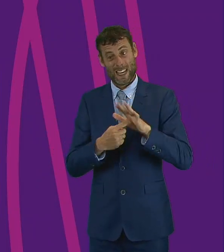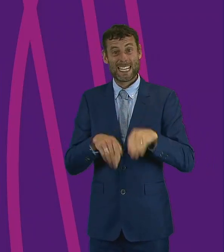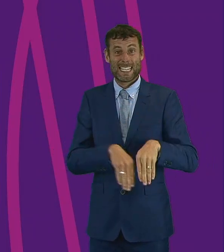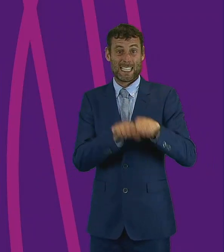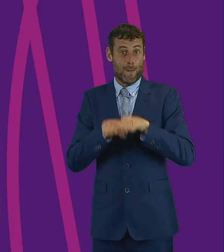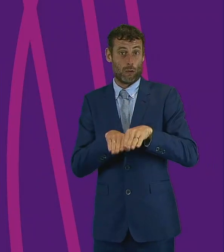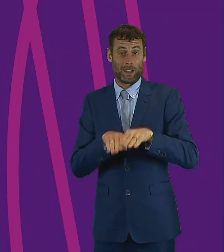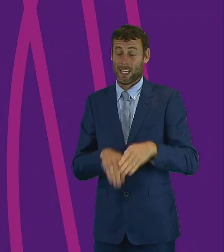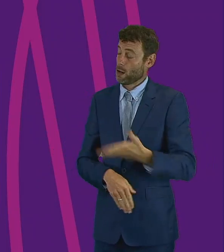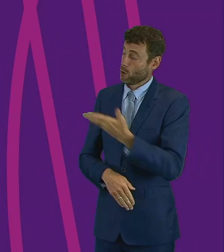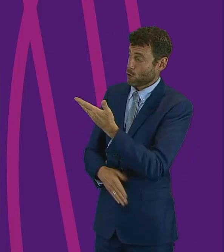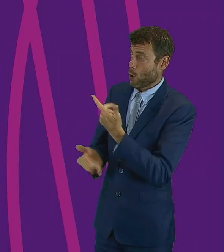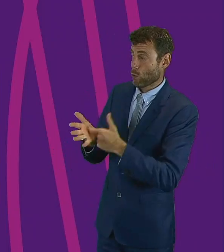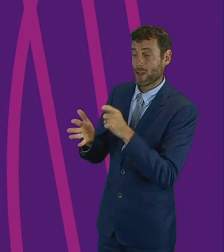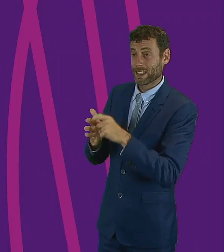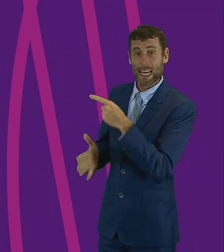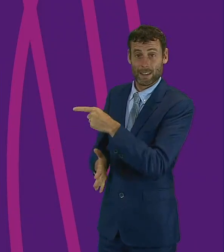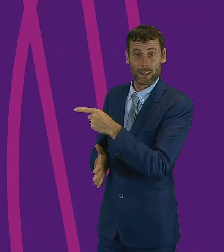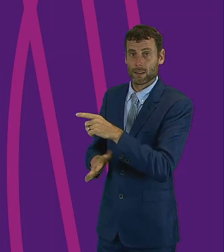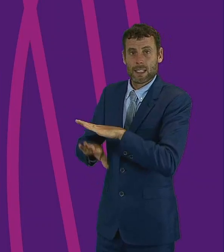that Ruth Davidson doesn't.